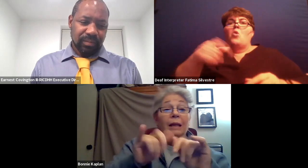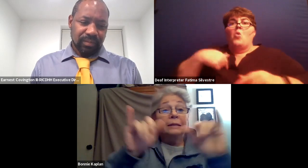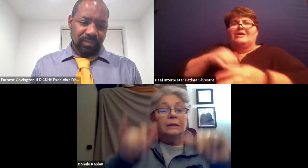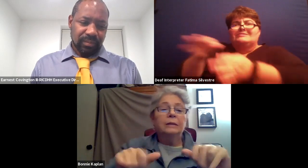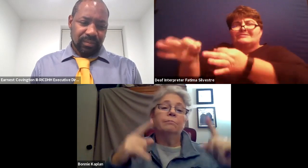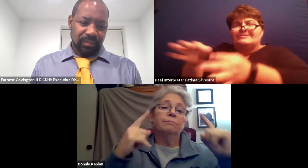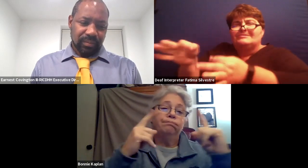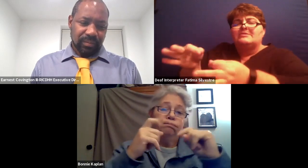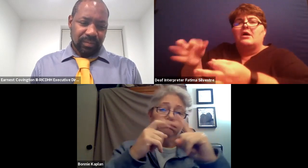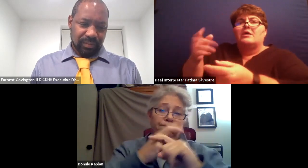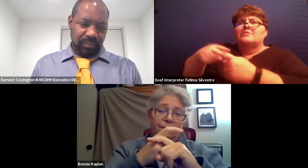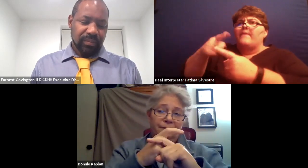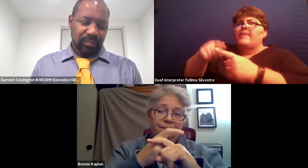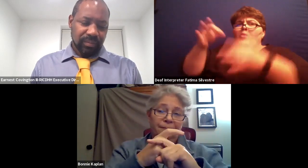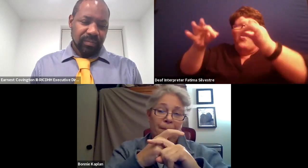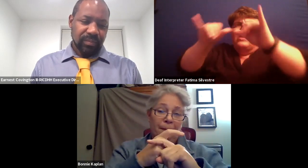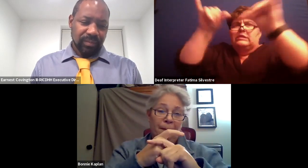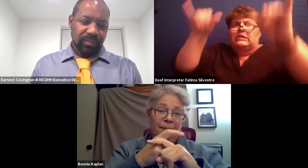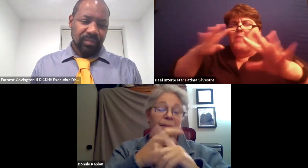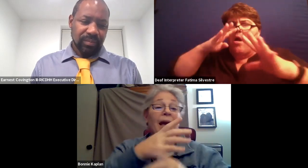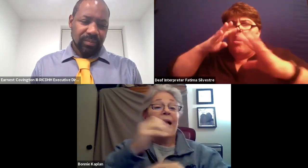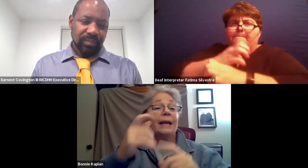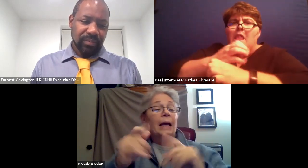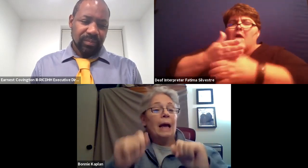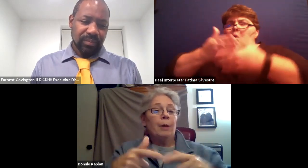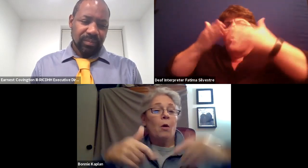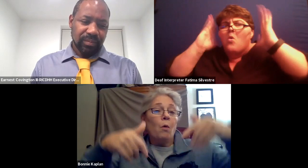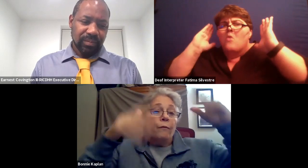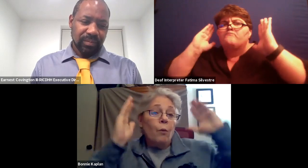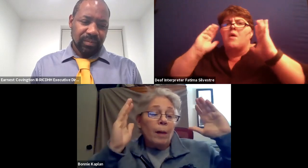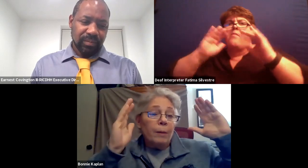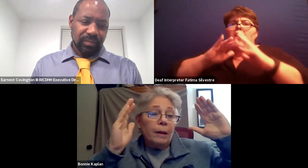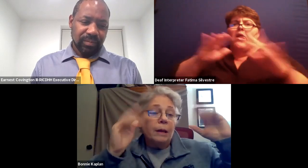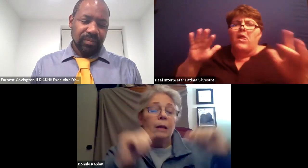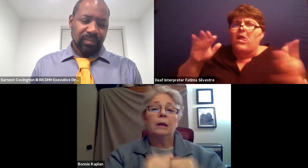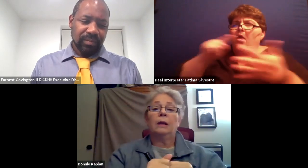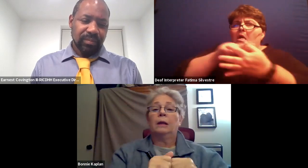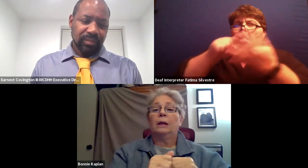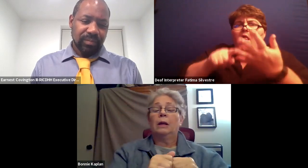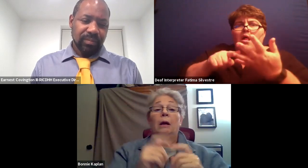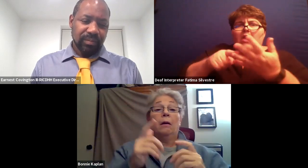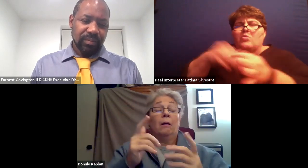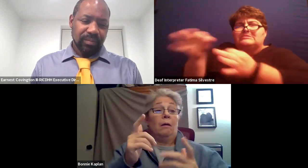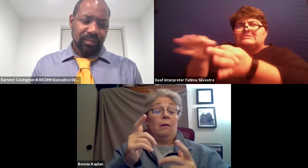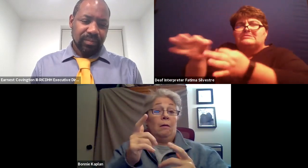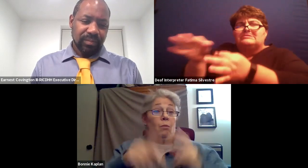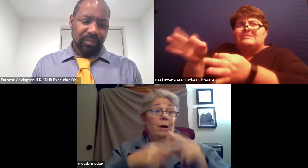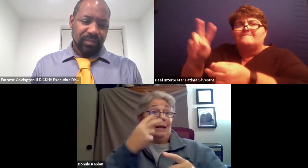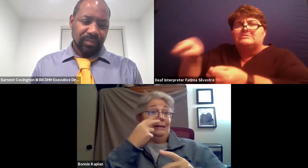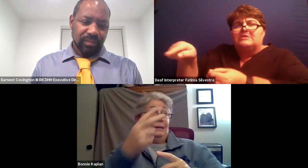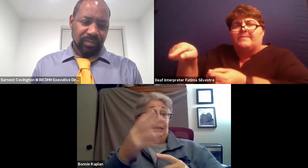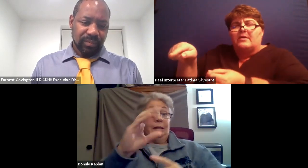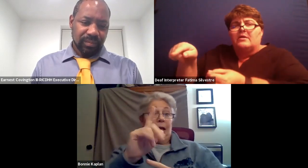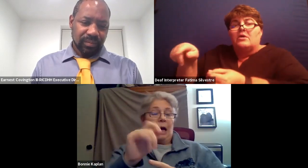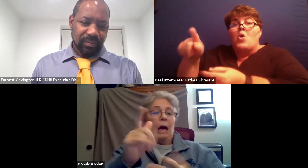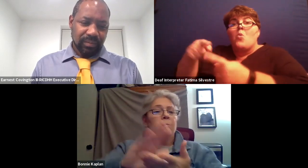deaf interpreter, the reason we tell people we recommend it is that a certified deaf interpreter is very fluent in the legal system,